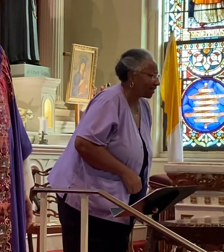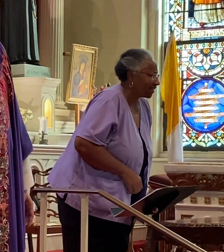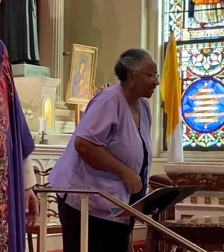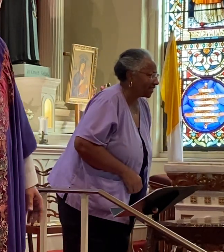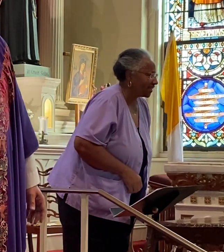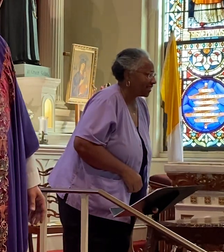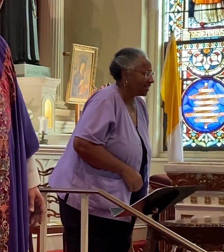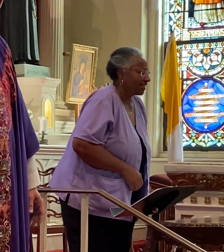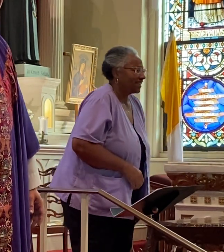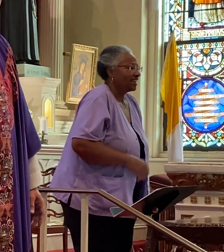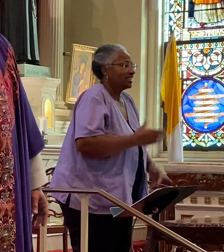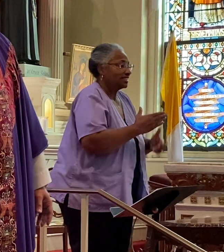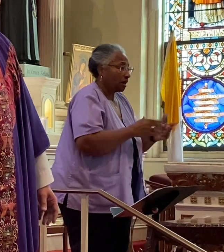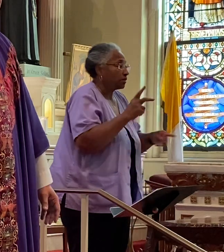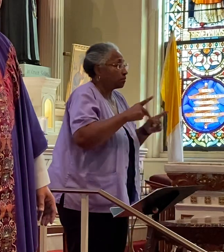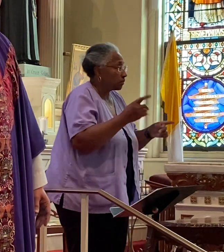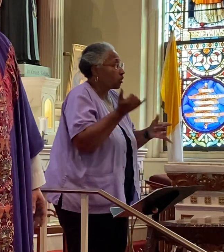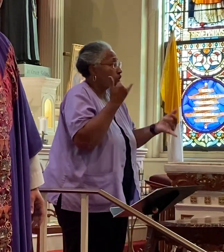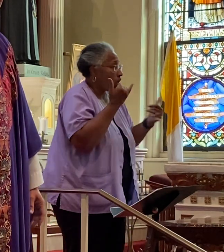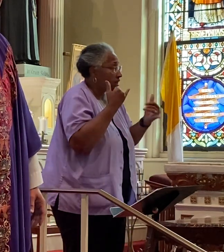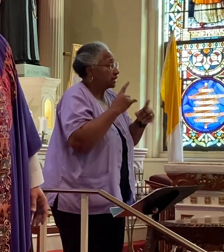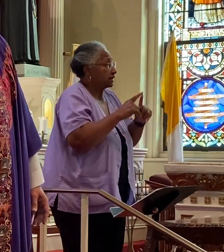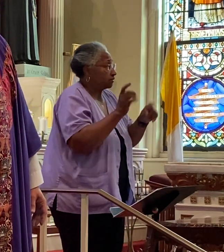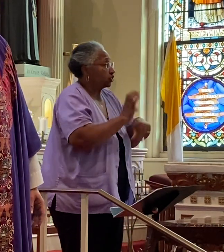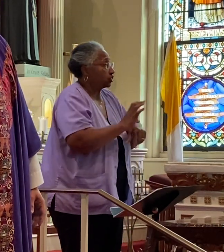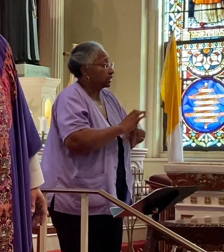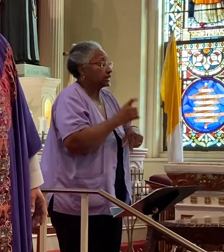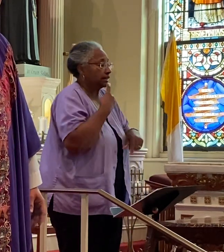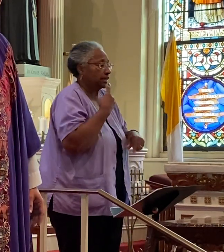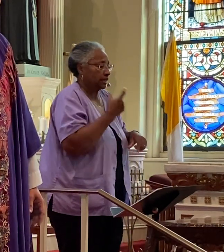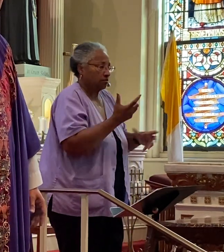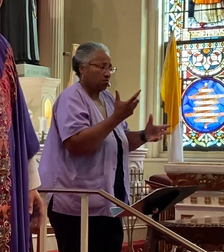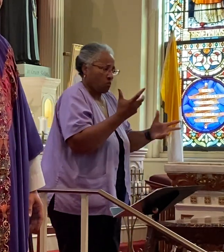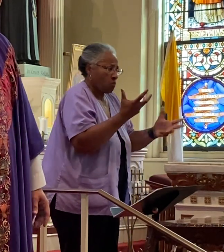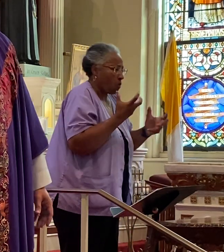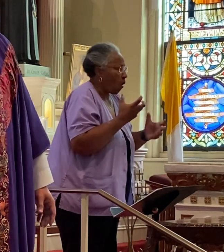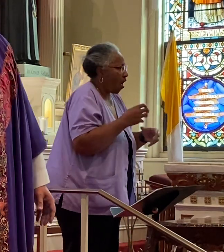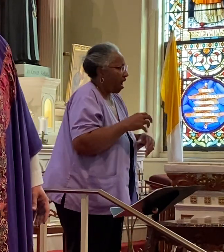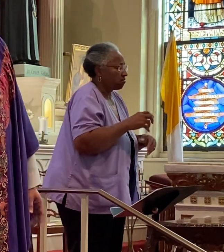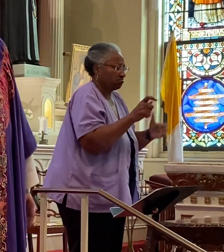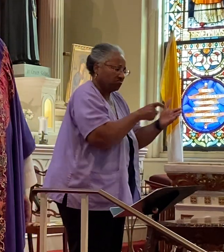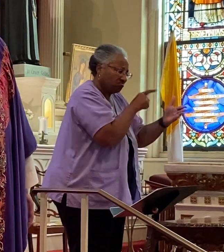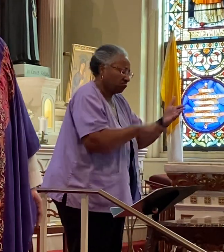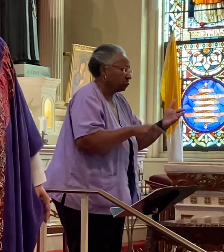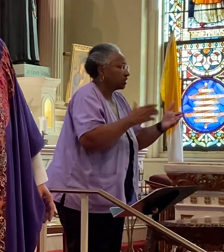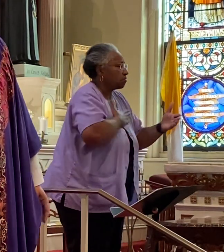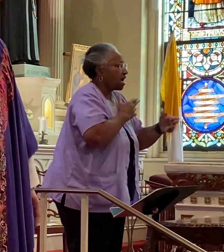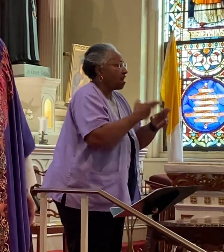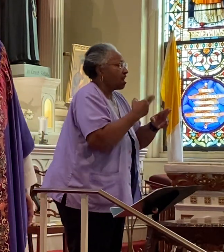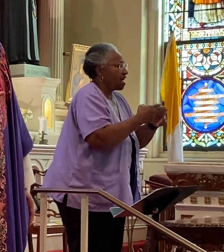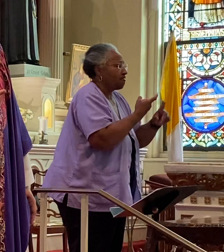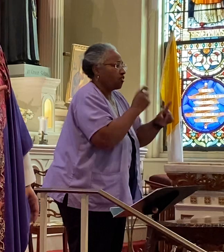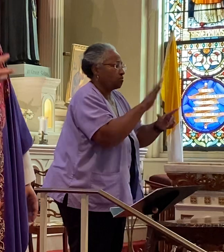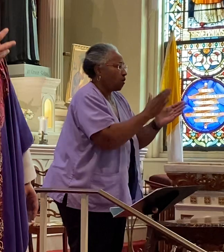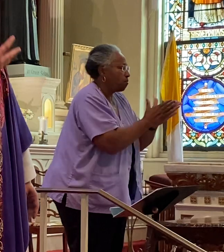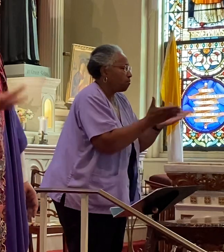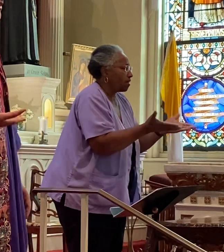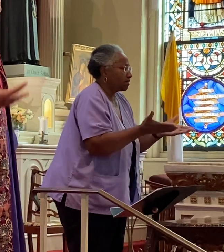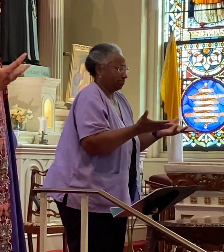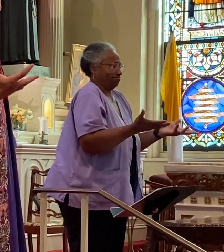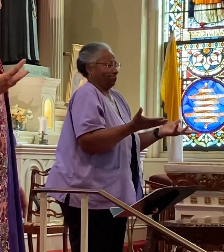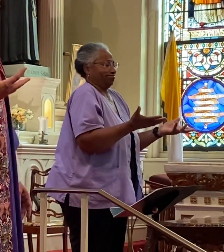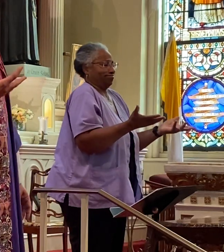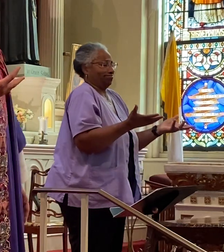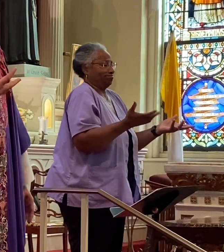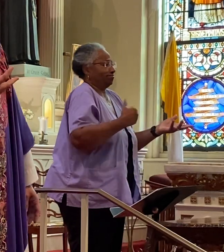be de-baptized. And that's thousands of people that are asking for that. We live in a world of